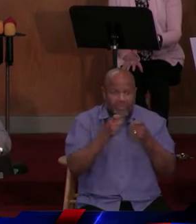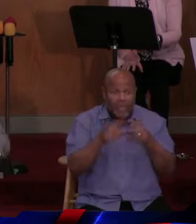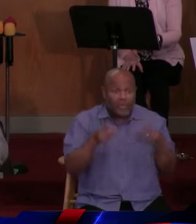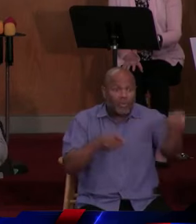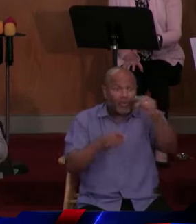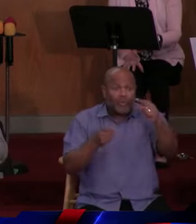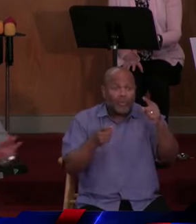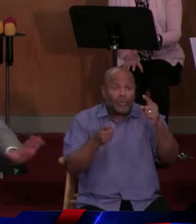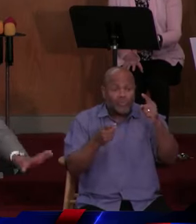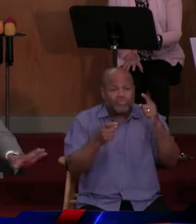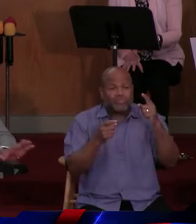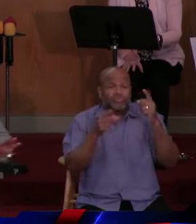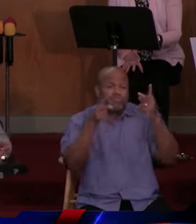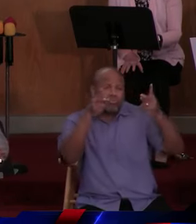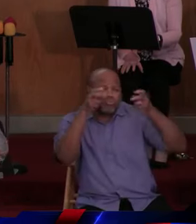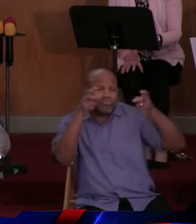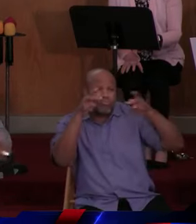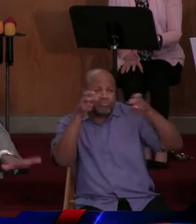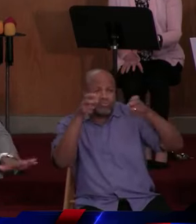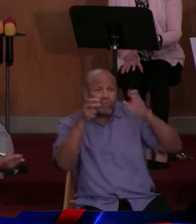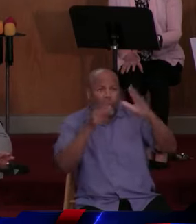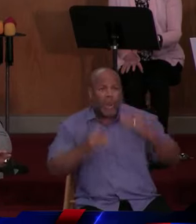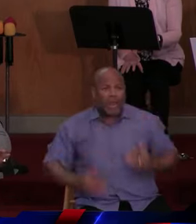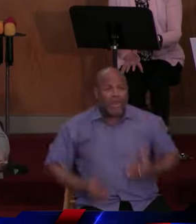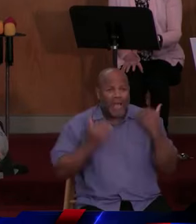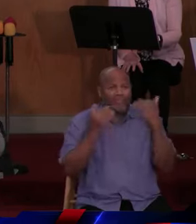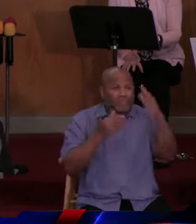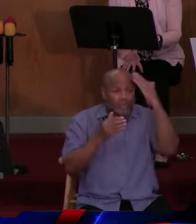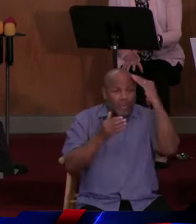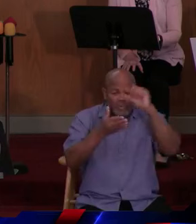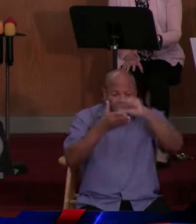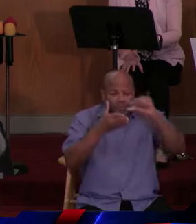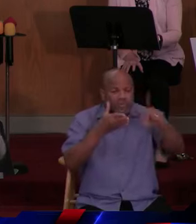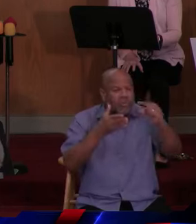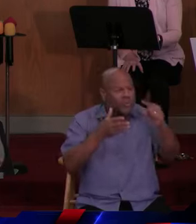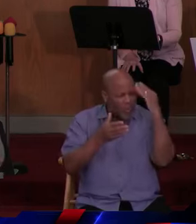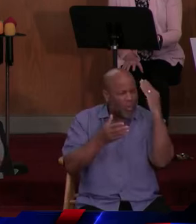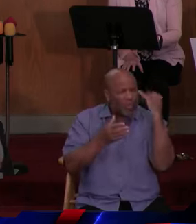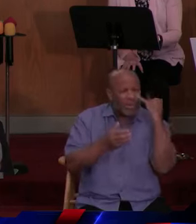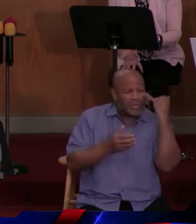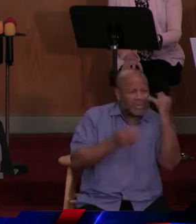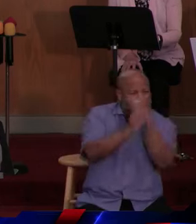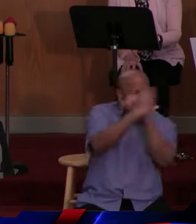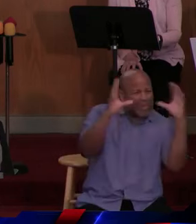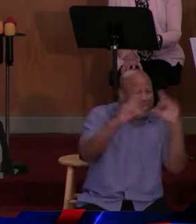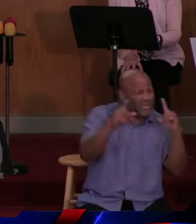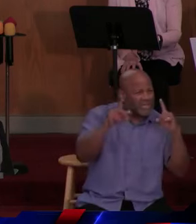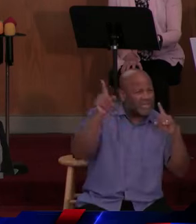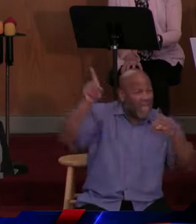life to Christ, you want to know, you know some of the scriptures, you know what the Bible says or infers, but you don't know him,